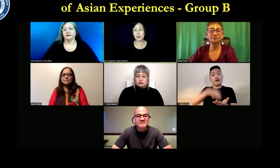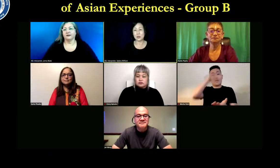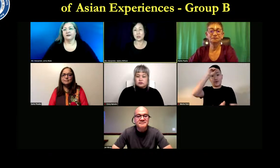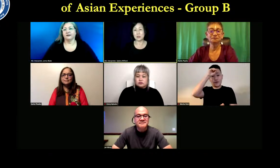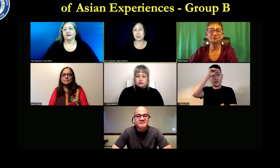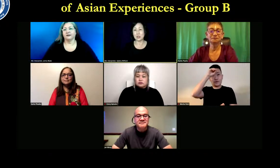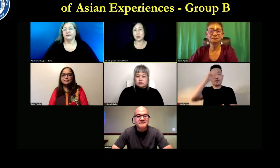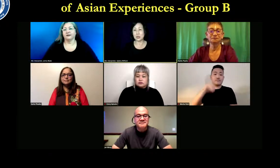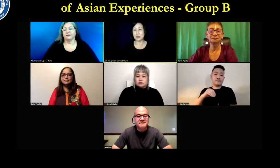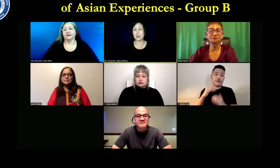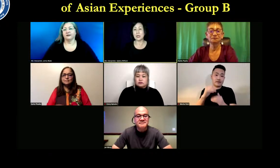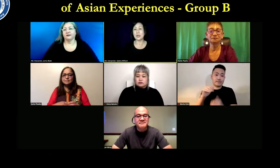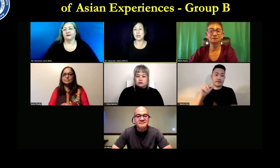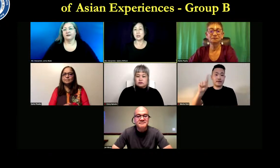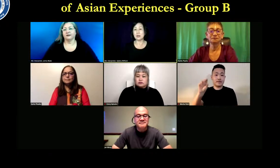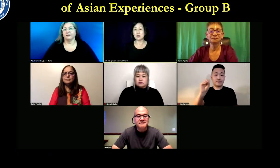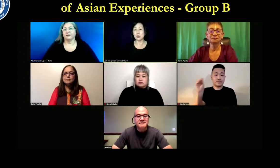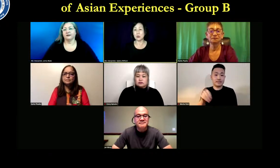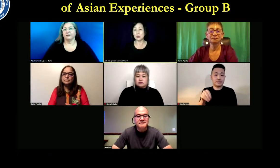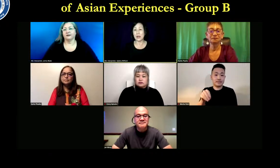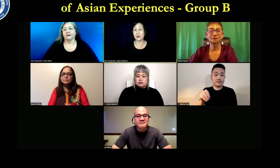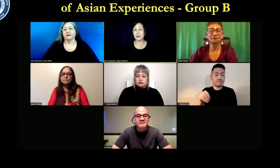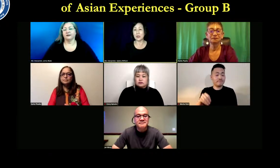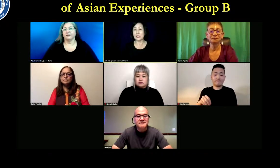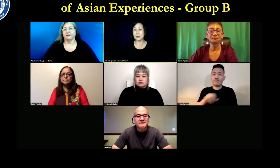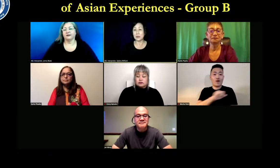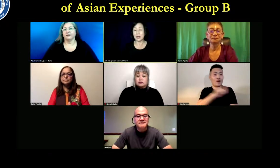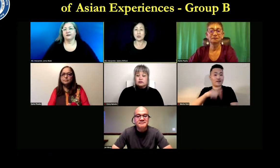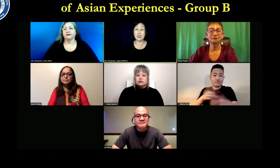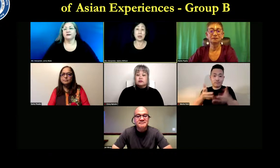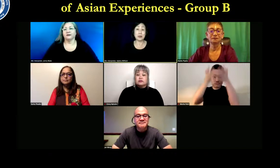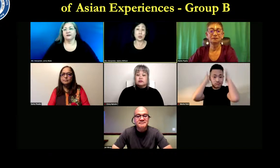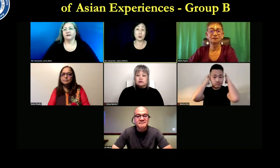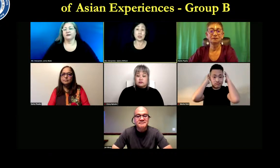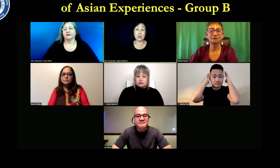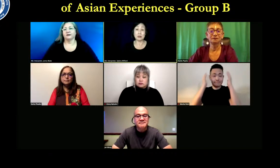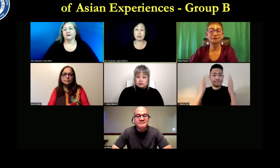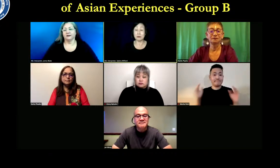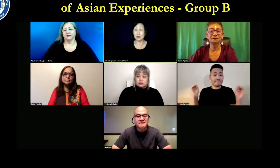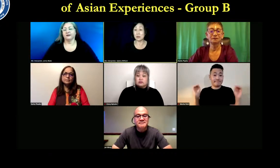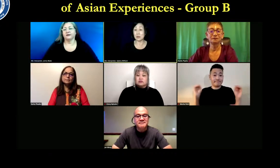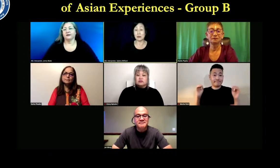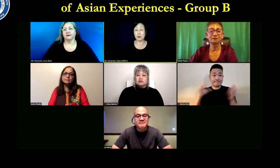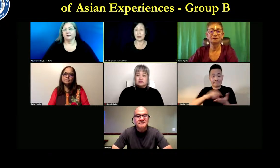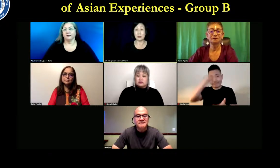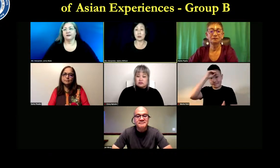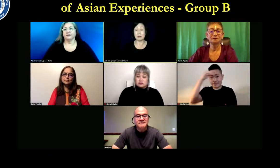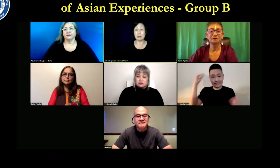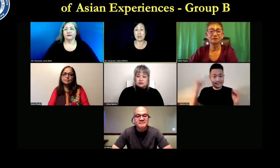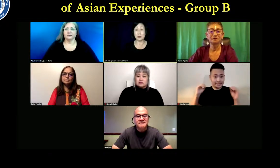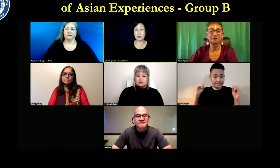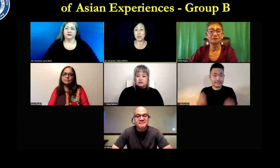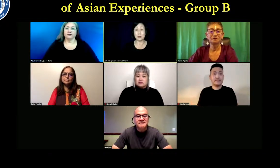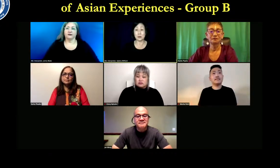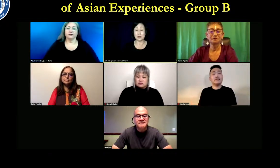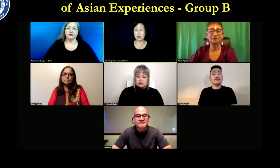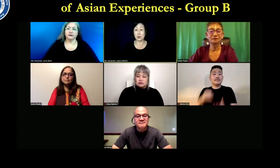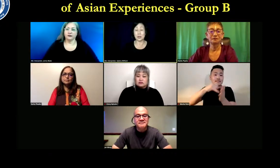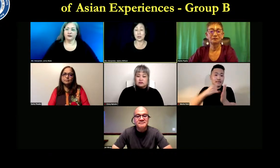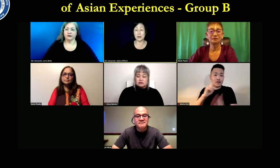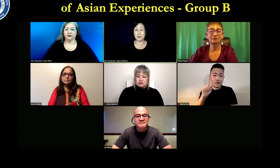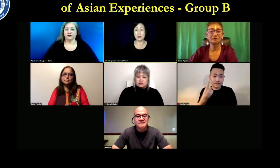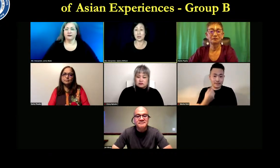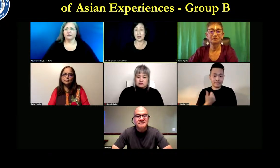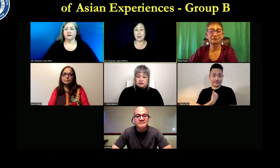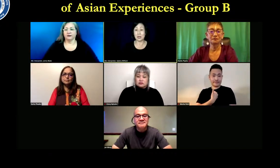So for those years in school, I felt very limited. I would say about 20%. Most the rest of 80% was